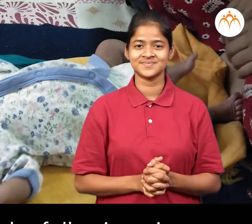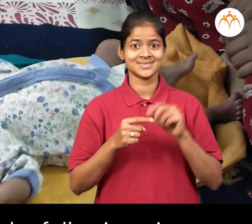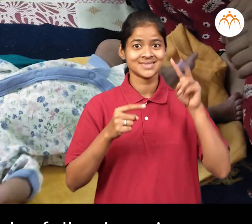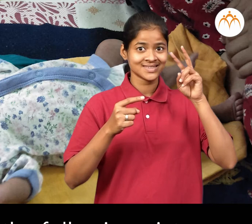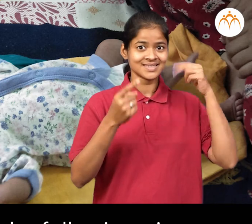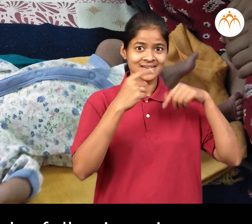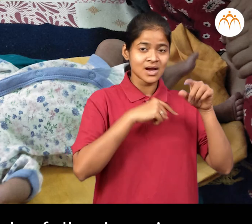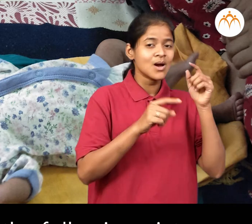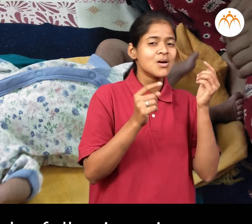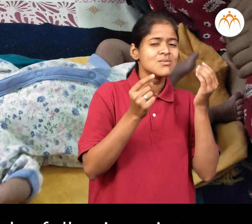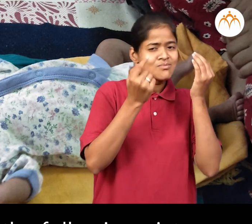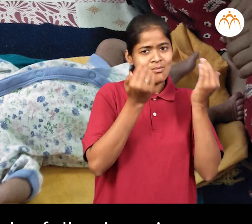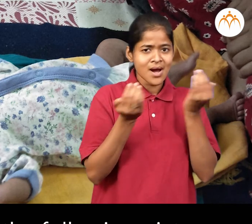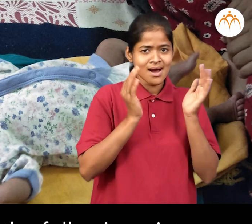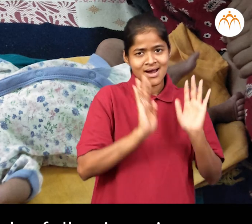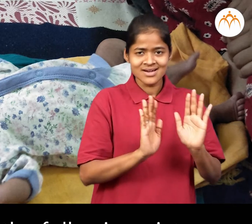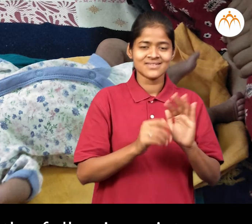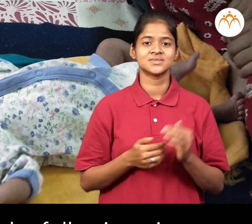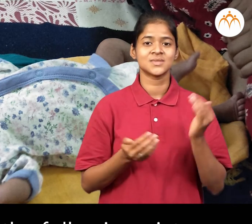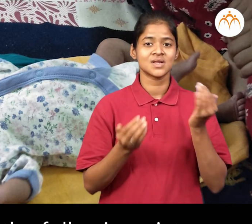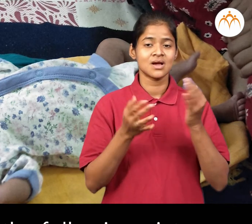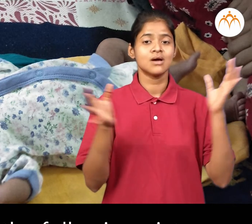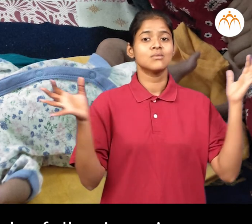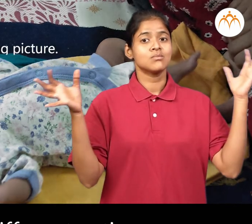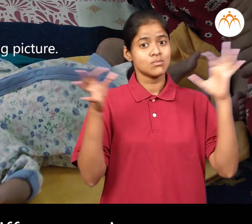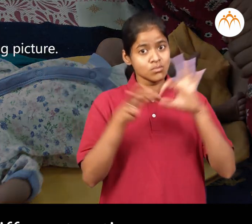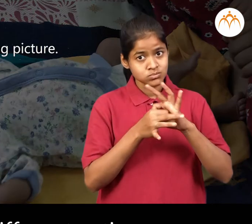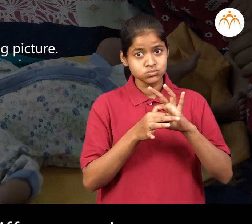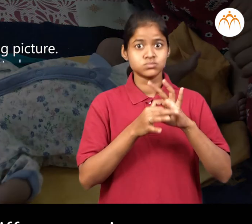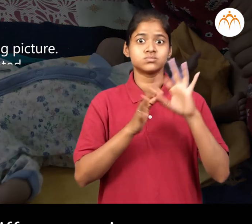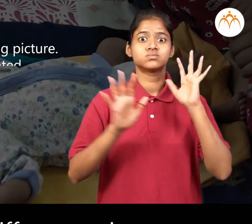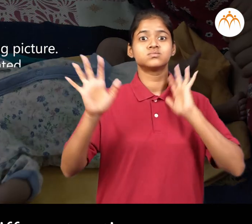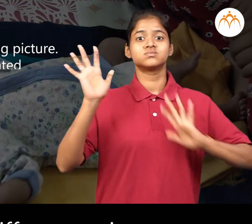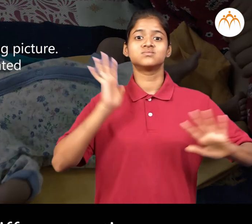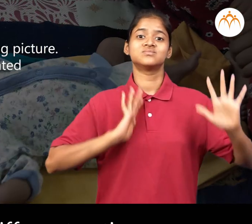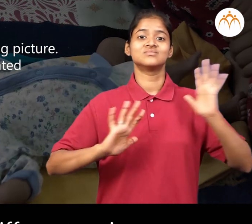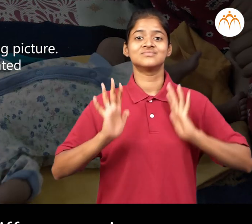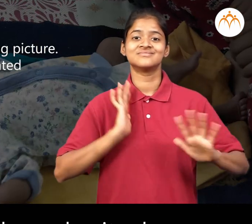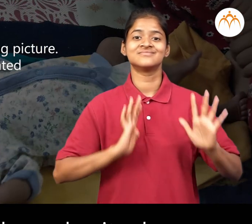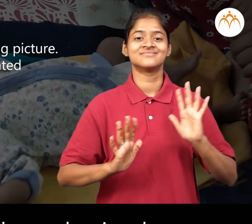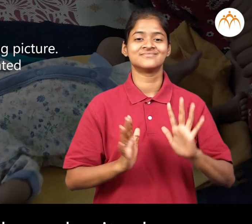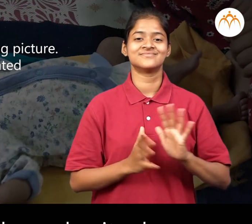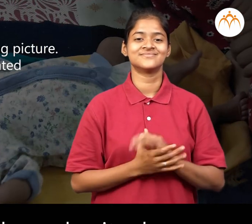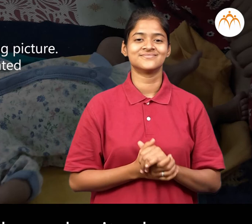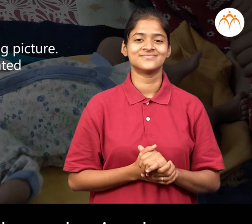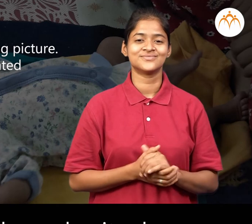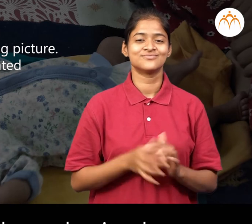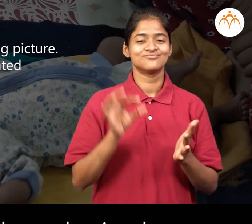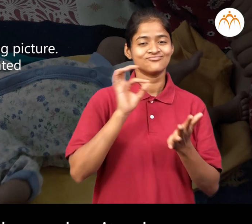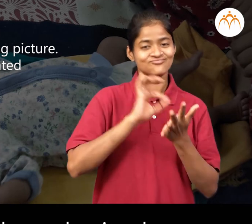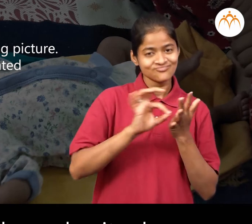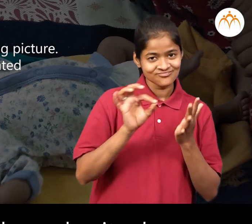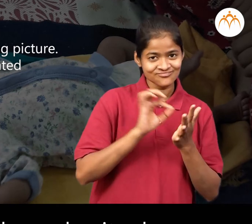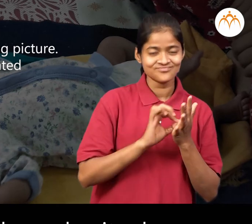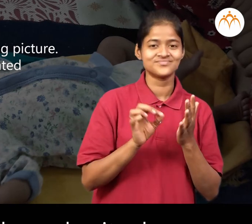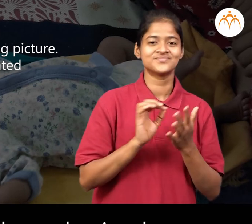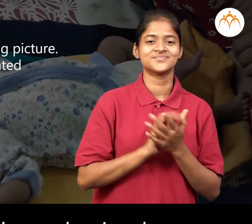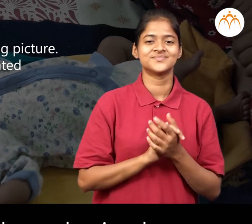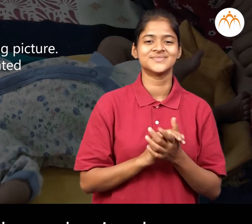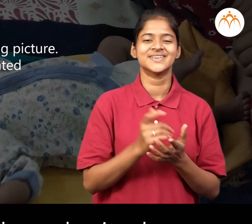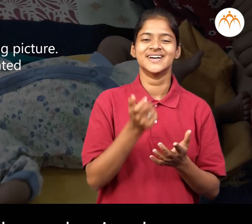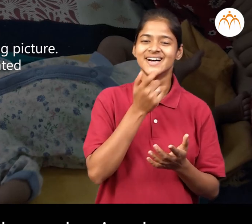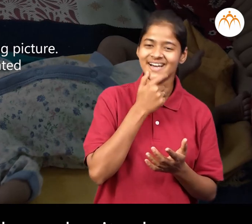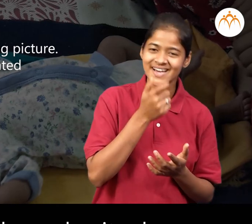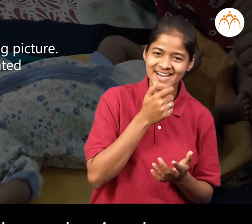A baby is seen in the following picture. Think of different actions related to a baby and write